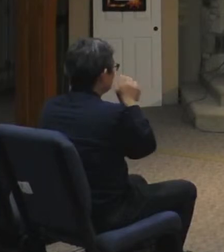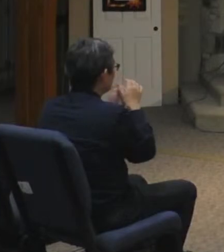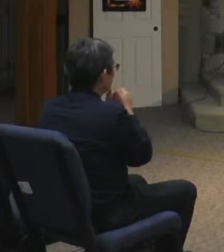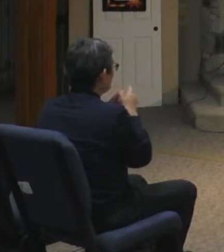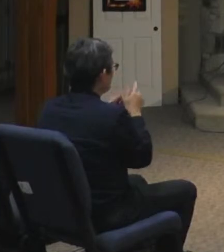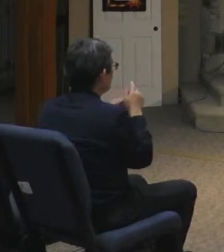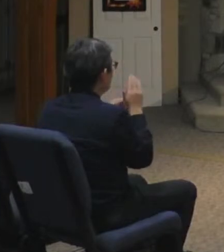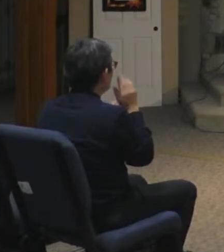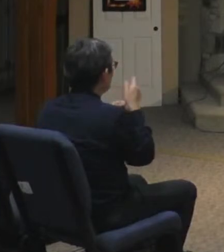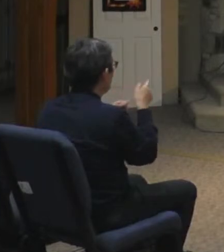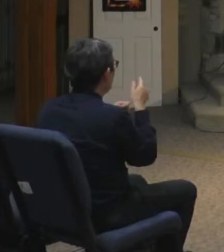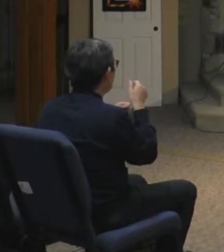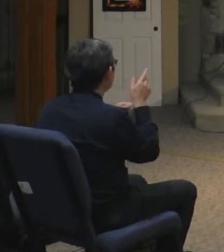huge difference.